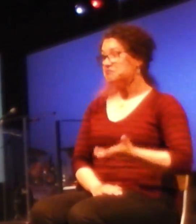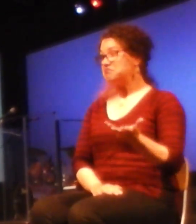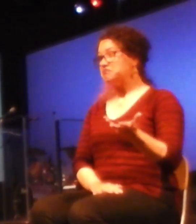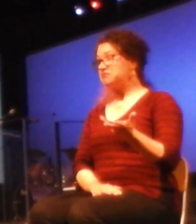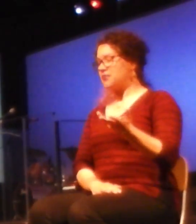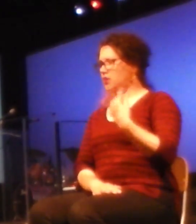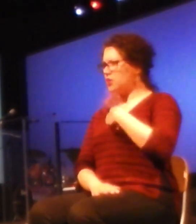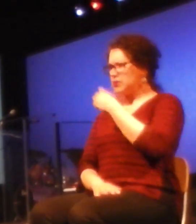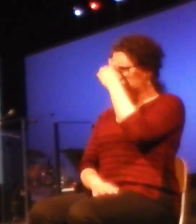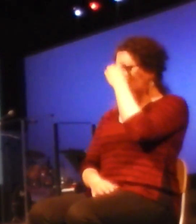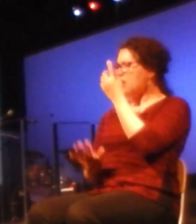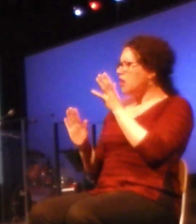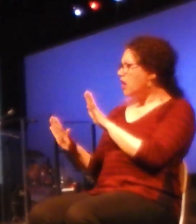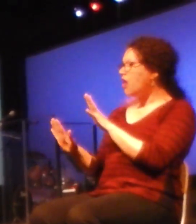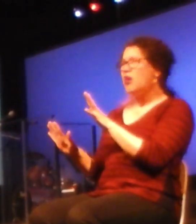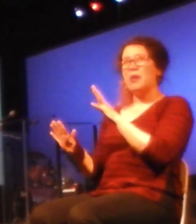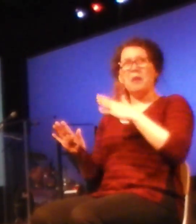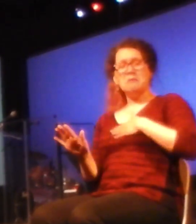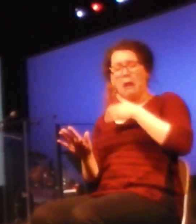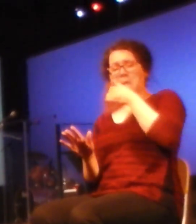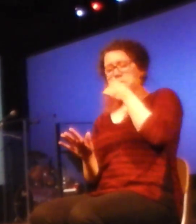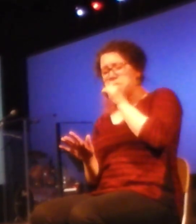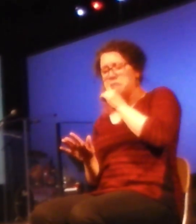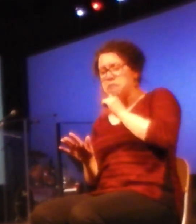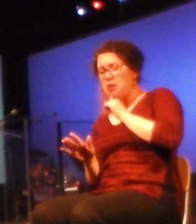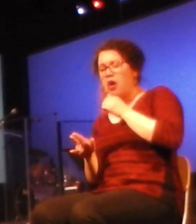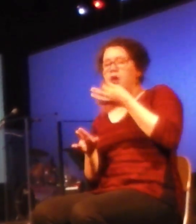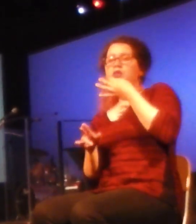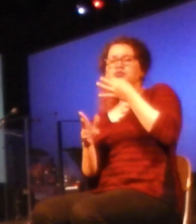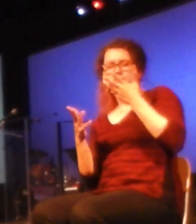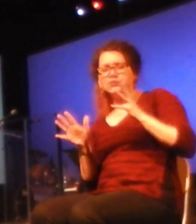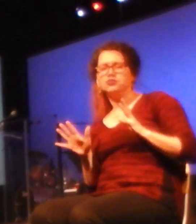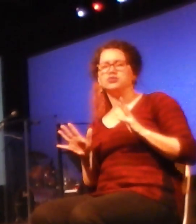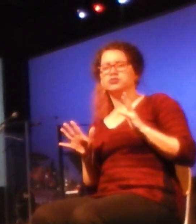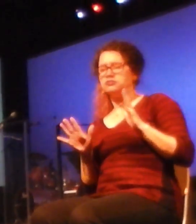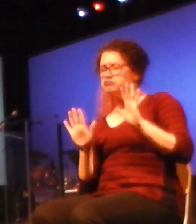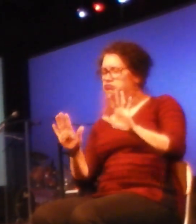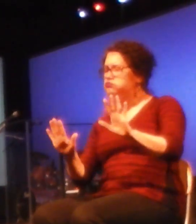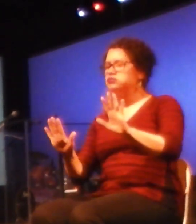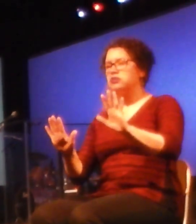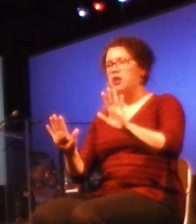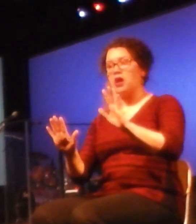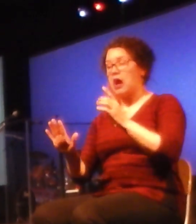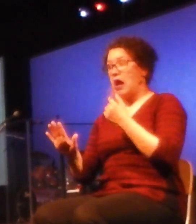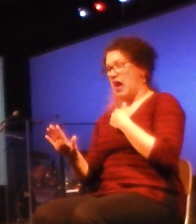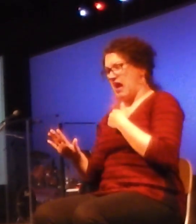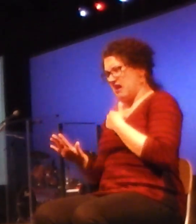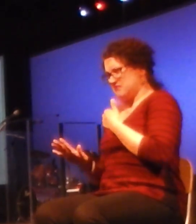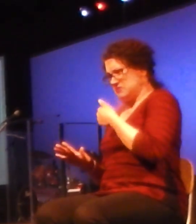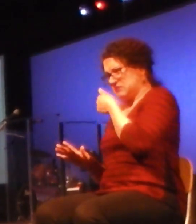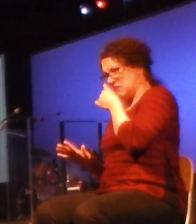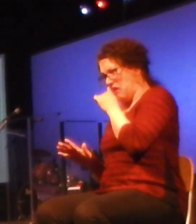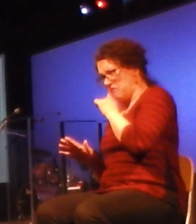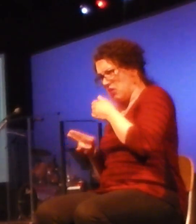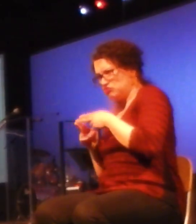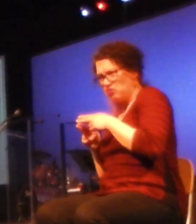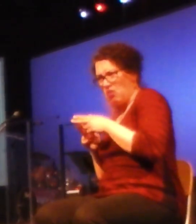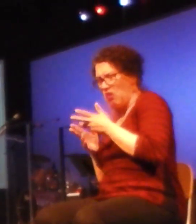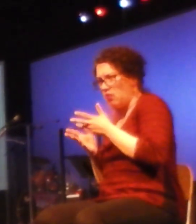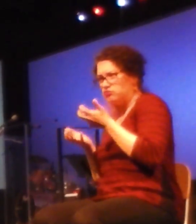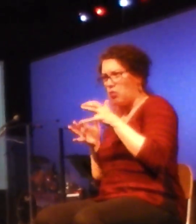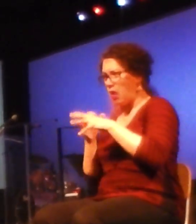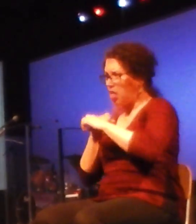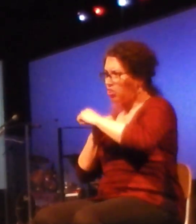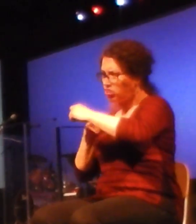to think, okay, it's just going to be done really, really quick, and obviously we want to get out of suffering as soon as possible because we're human beings